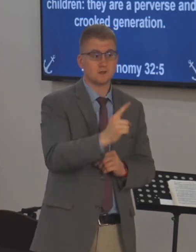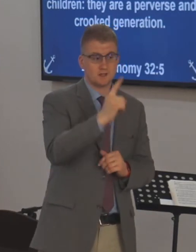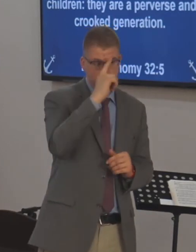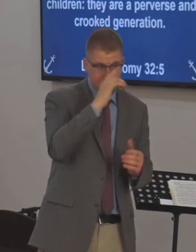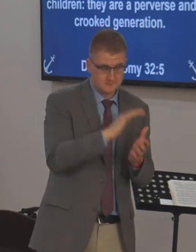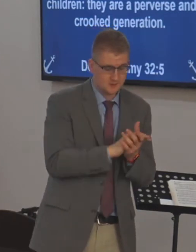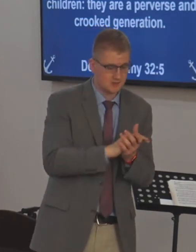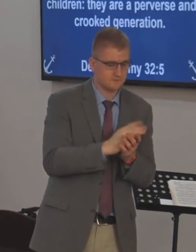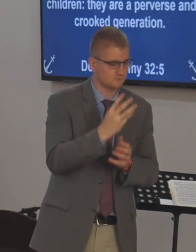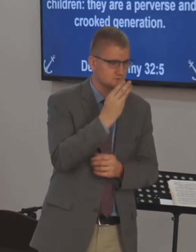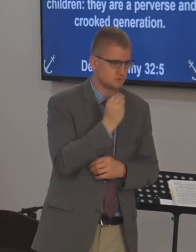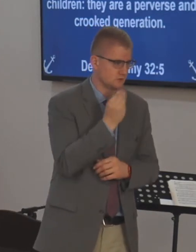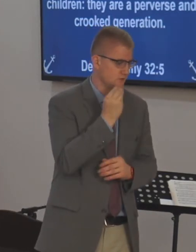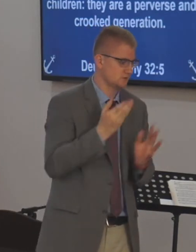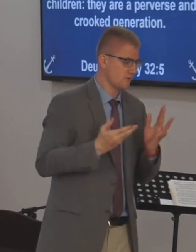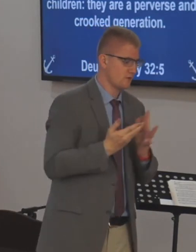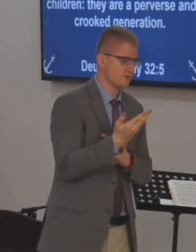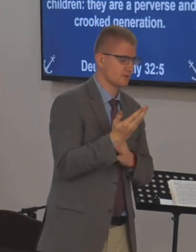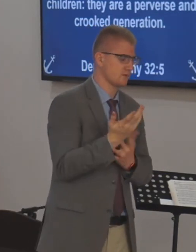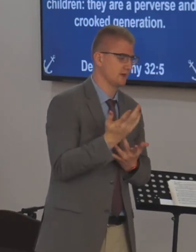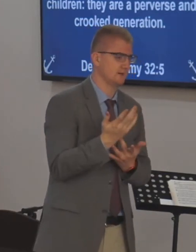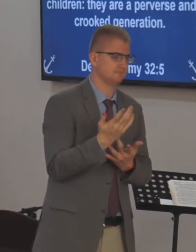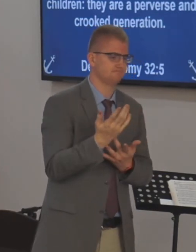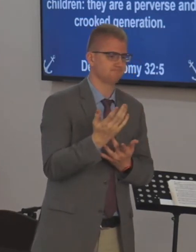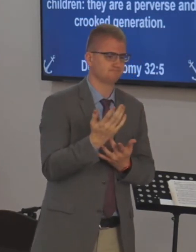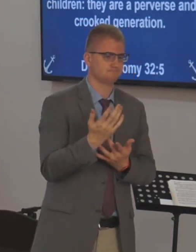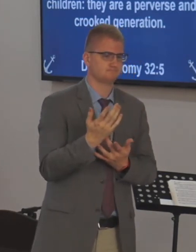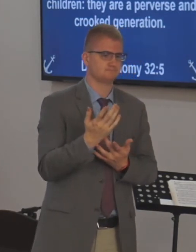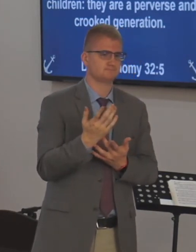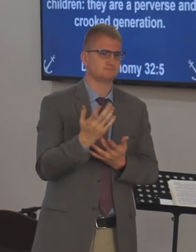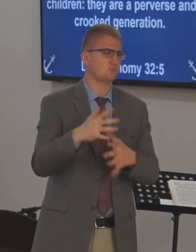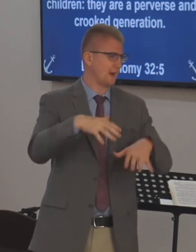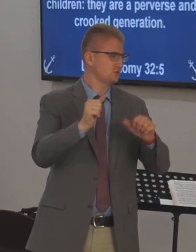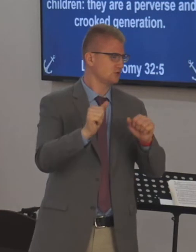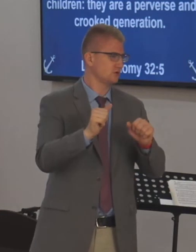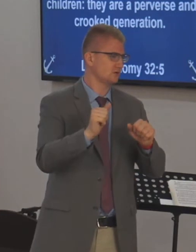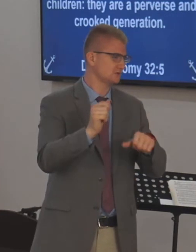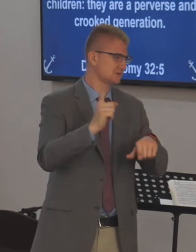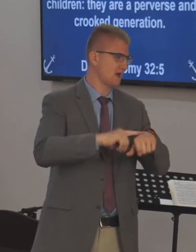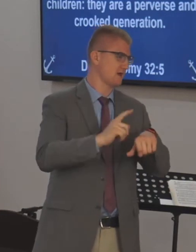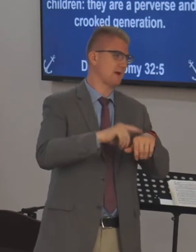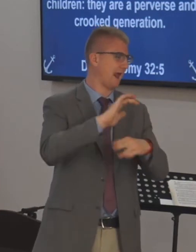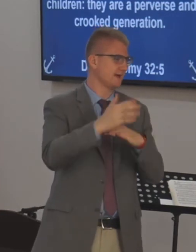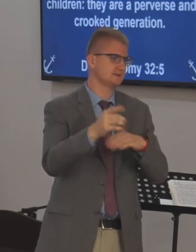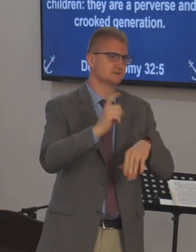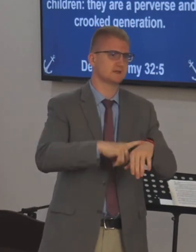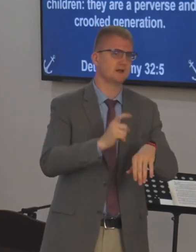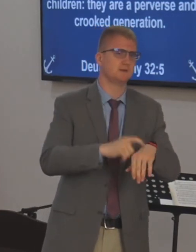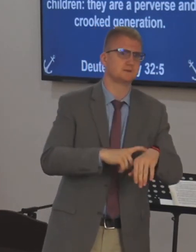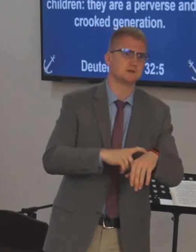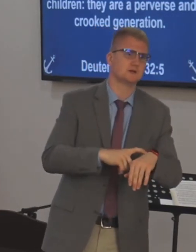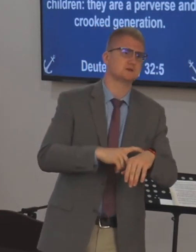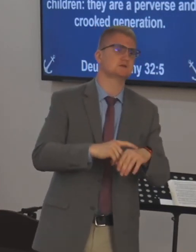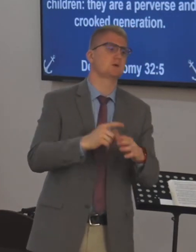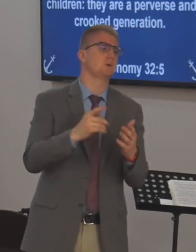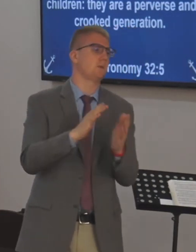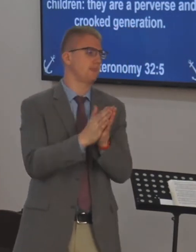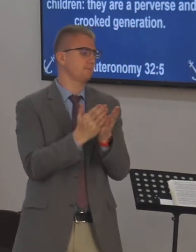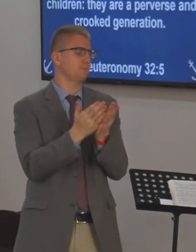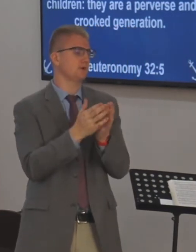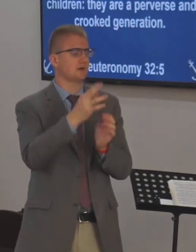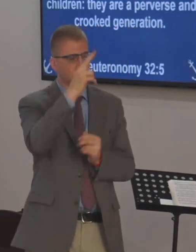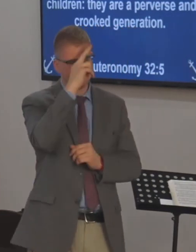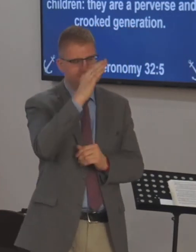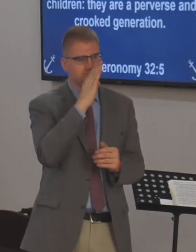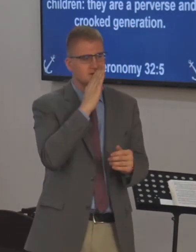Jews during the tribulation period. You know, even the book of Hebrews, you know, it's written to the Hebrews. Those are